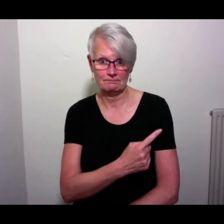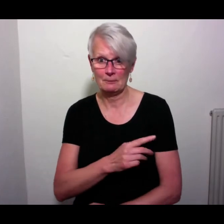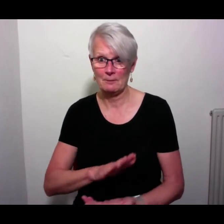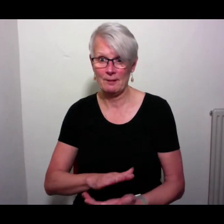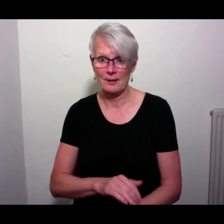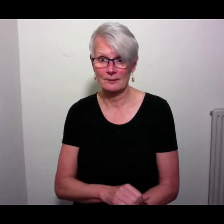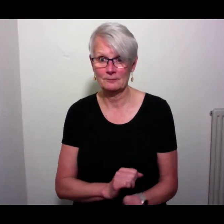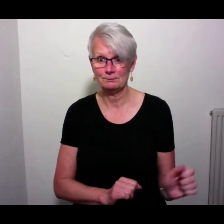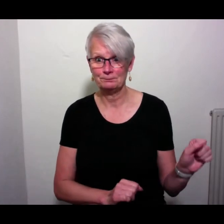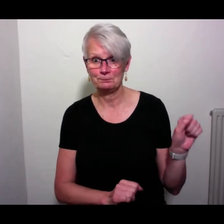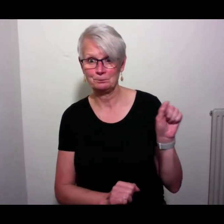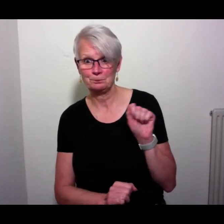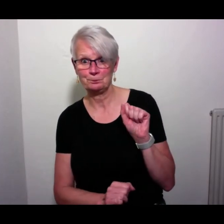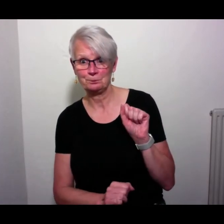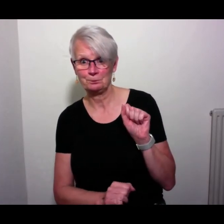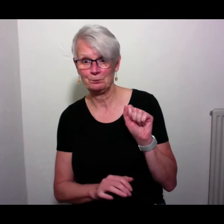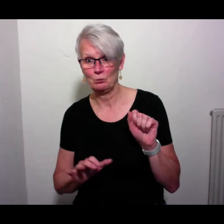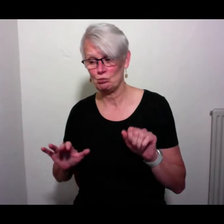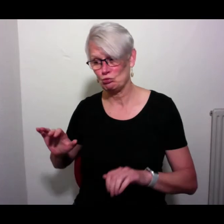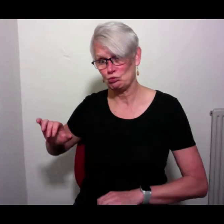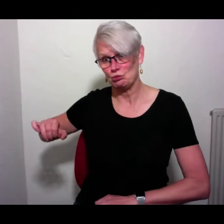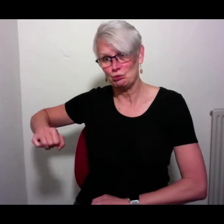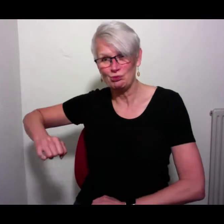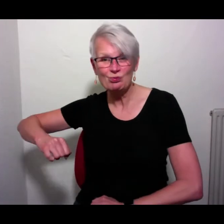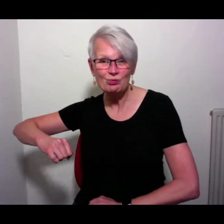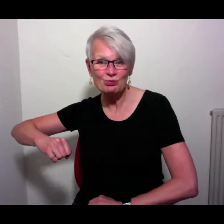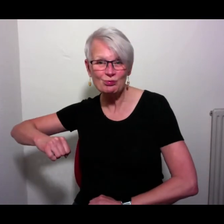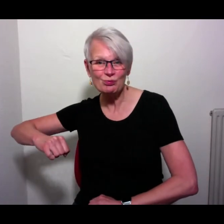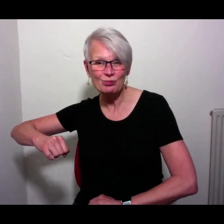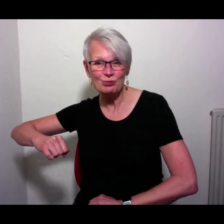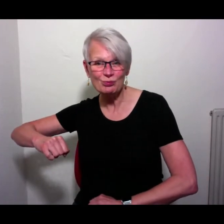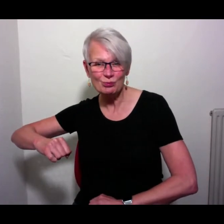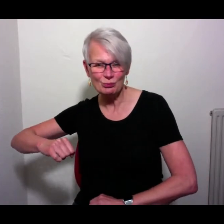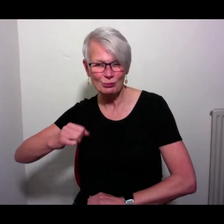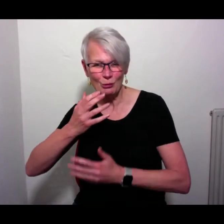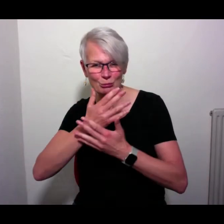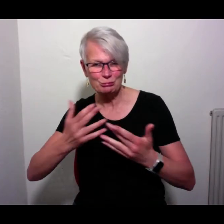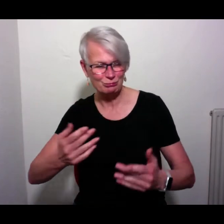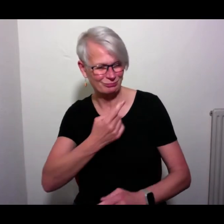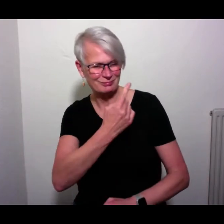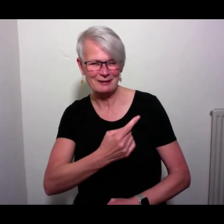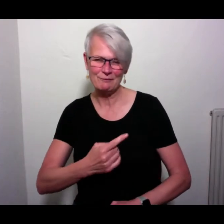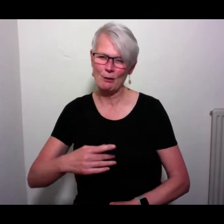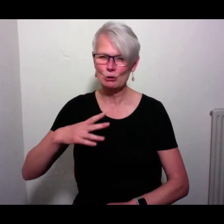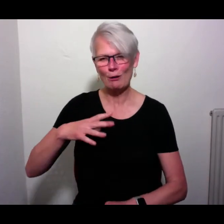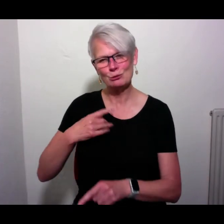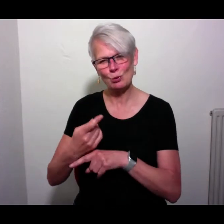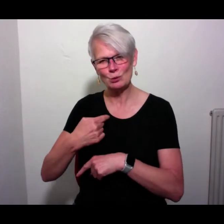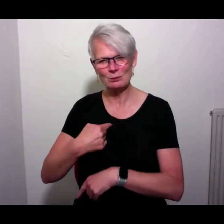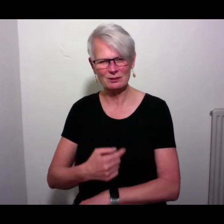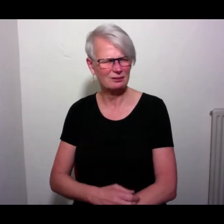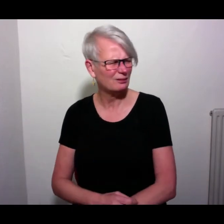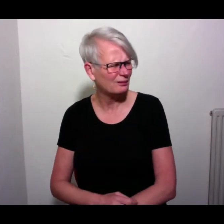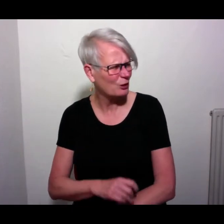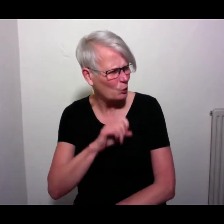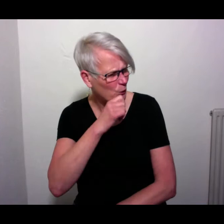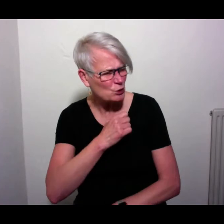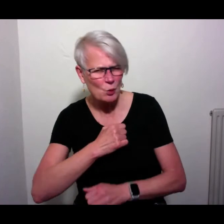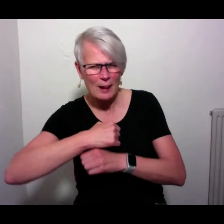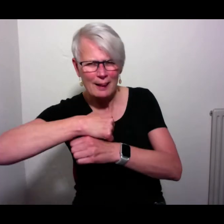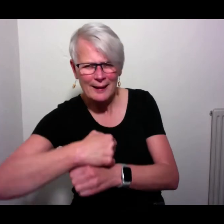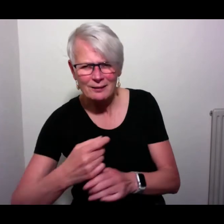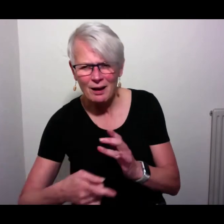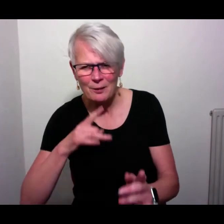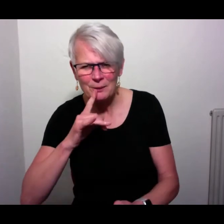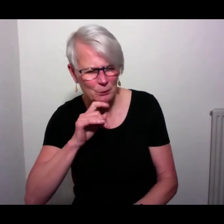Then this mother leans in and puts her hand on the back of my chair just to show she's comfortable talking to me. I mean, what other stranger